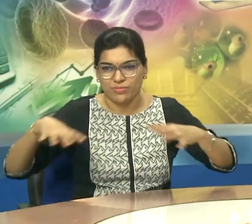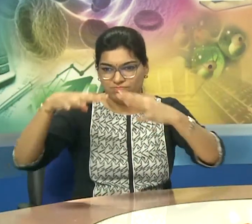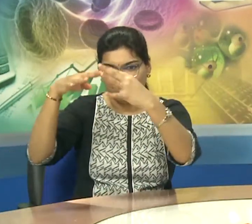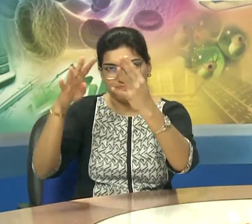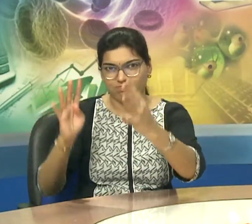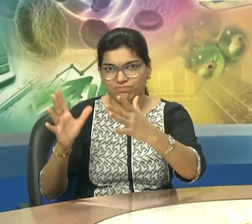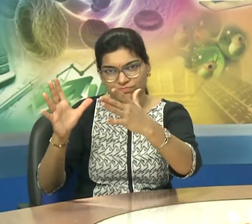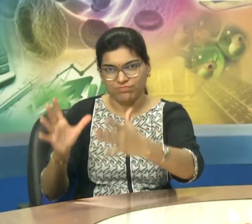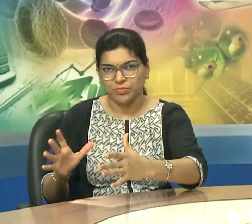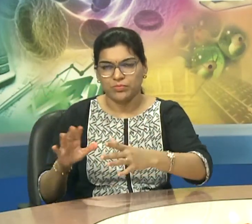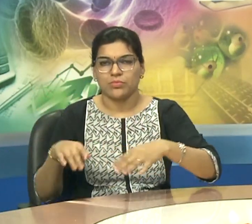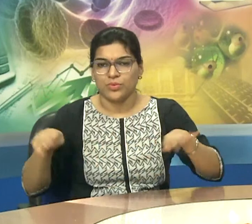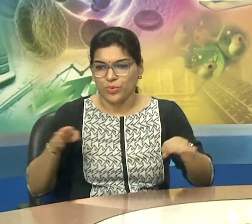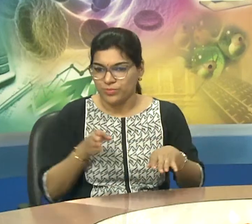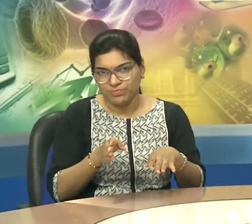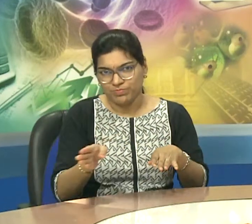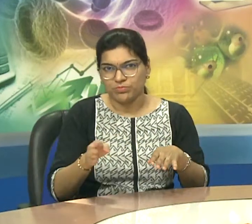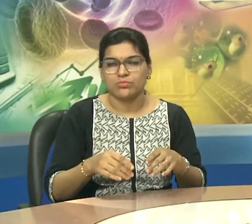Sometime you may have seen the fortune teller